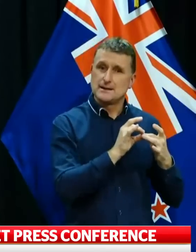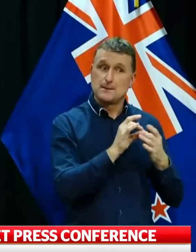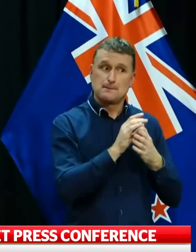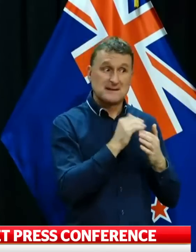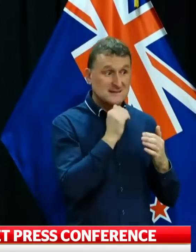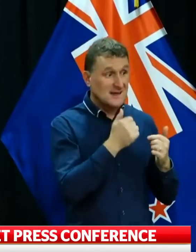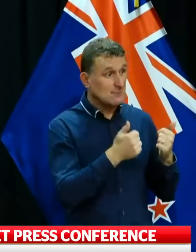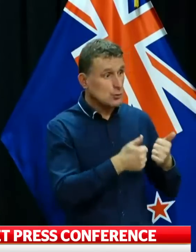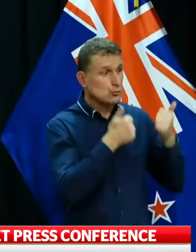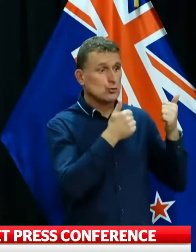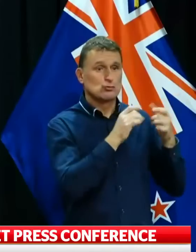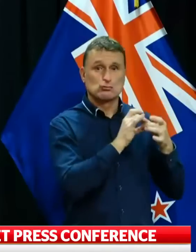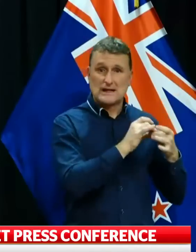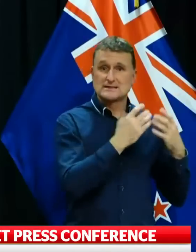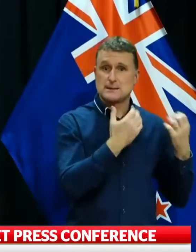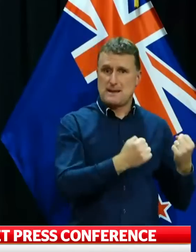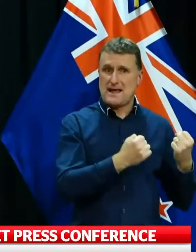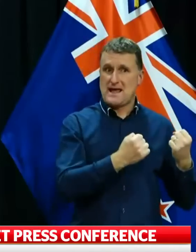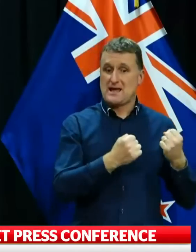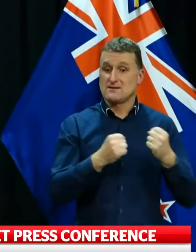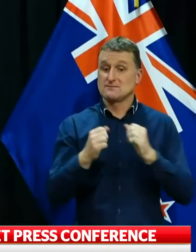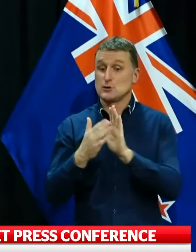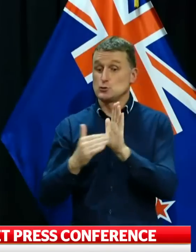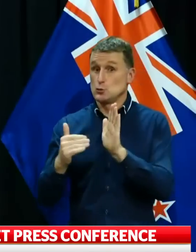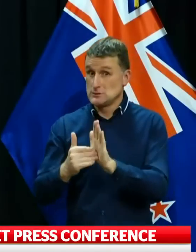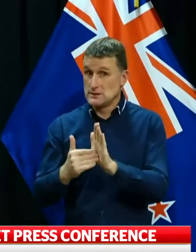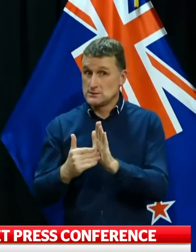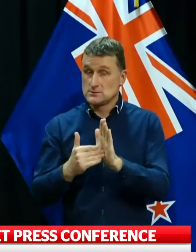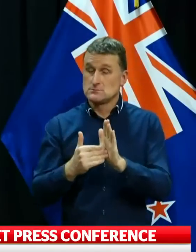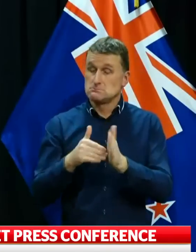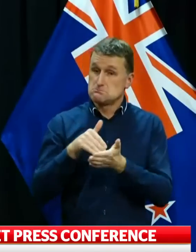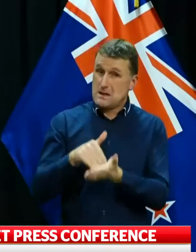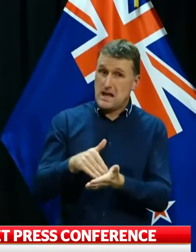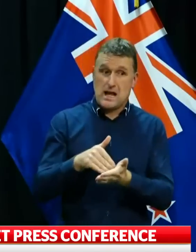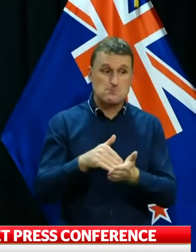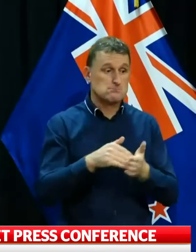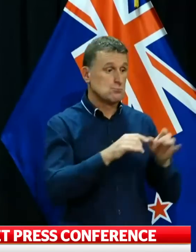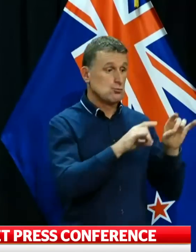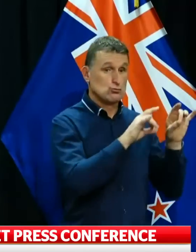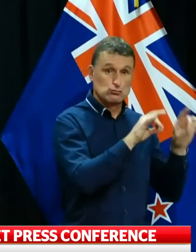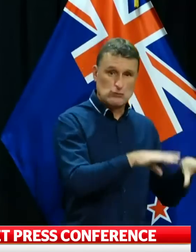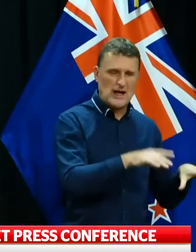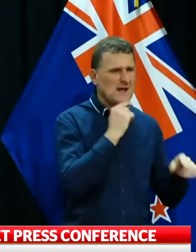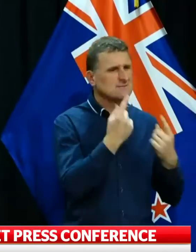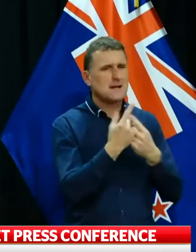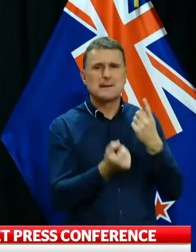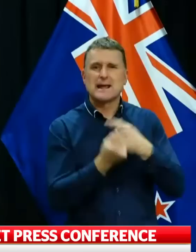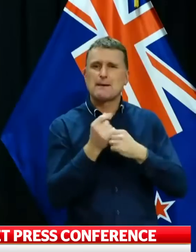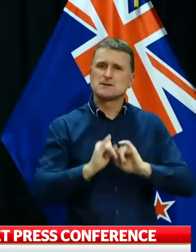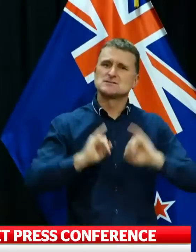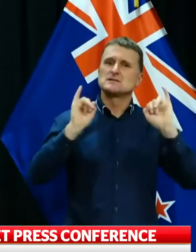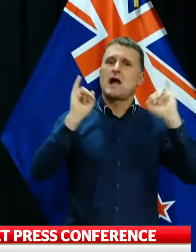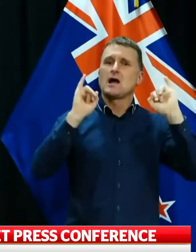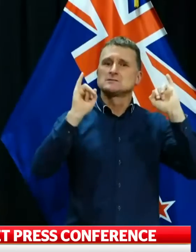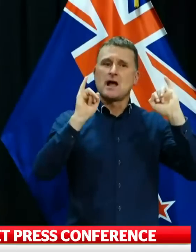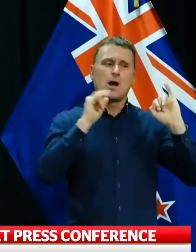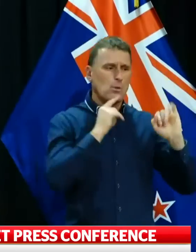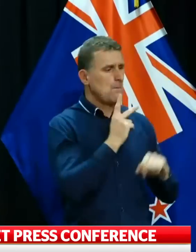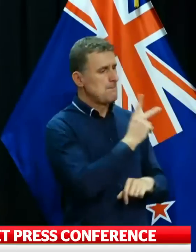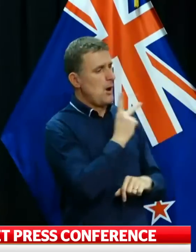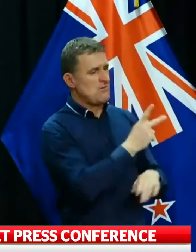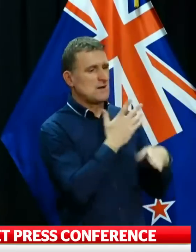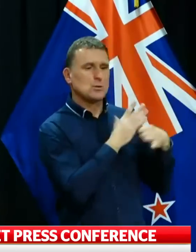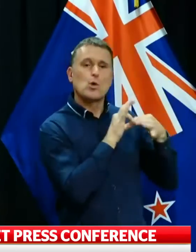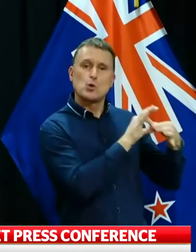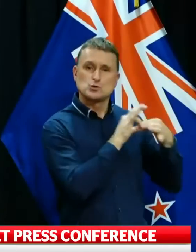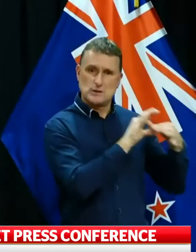Zealand well, because when disaster strikes on either side of the Tasman, we're often the first ones to be in touch with one another. Prime Minister,